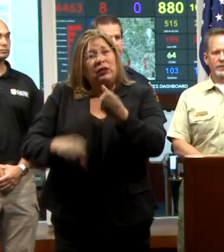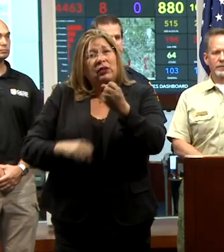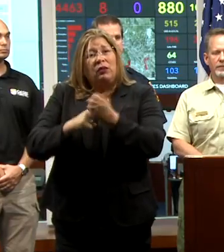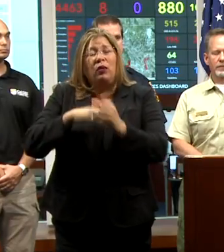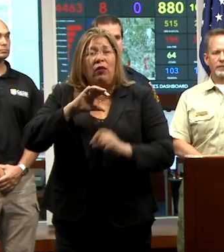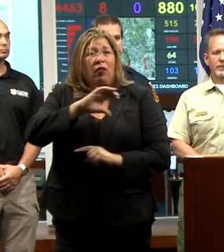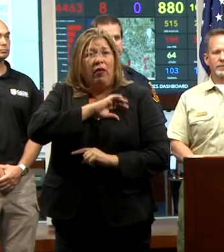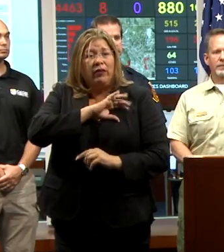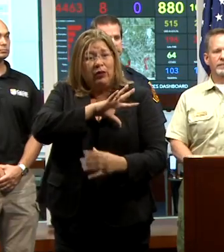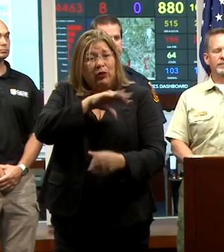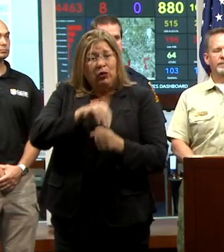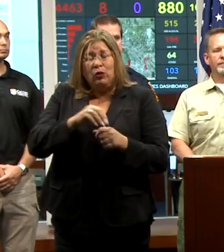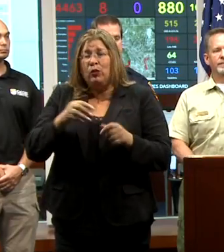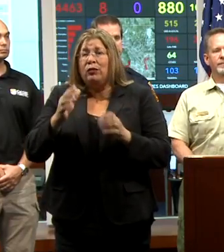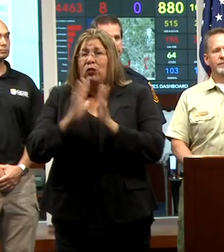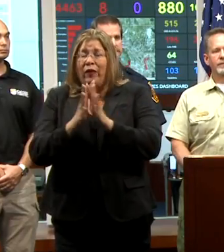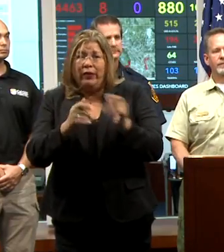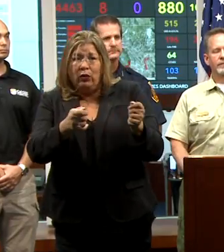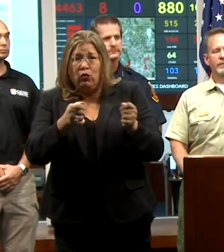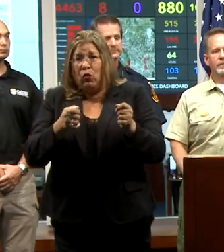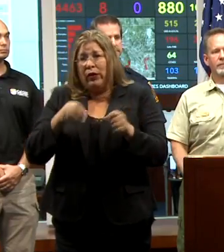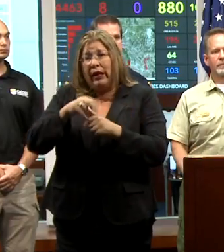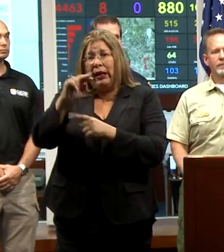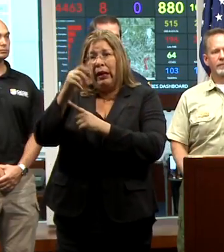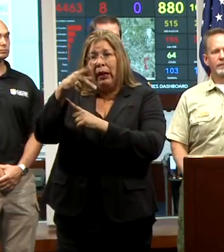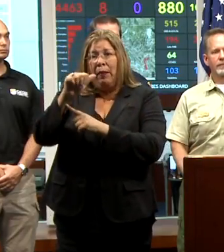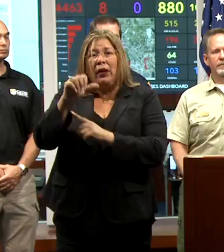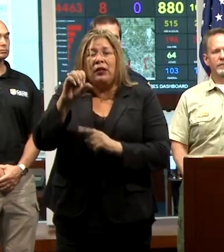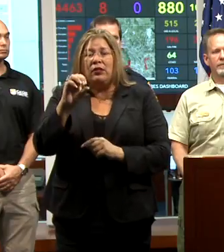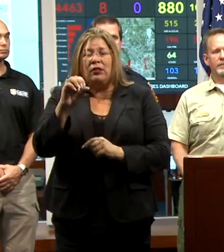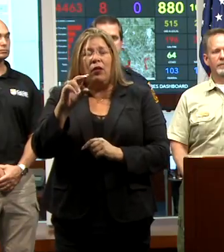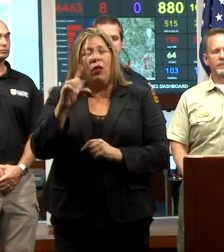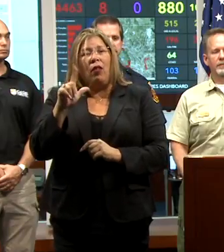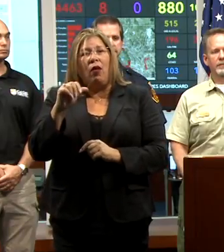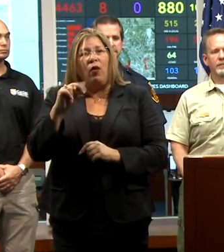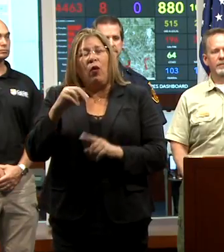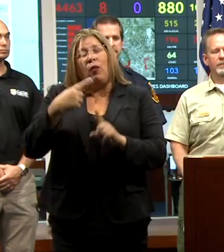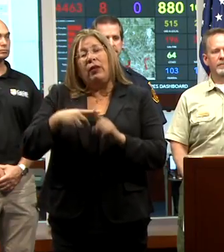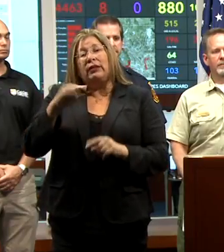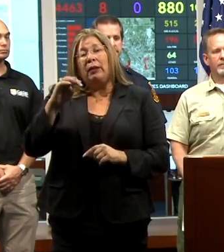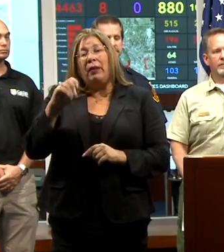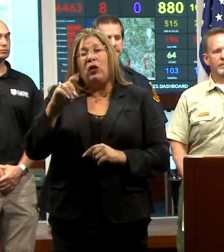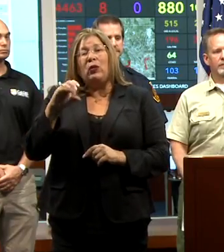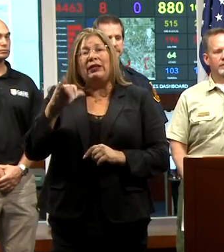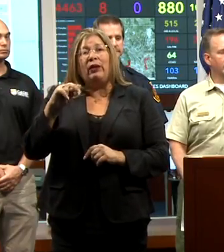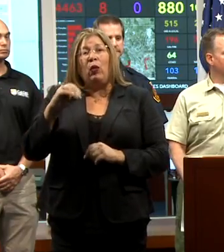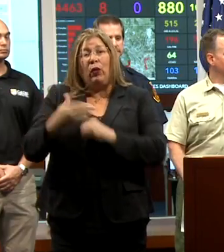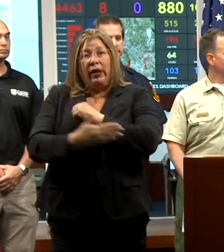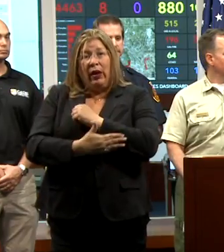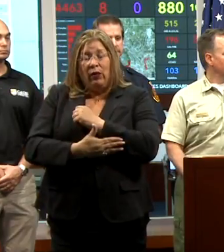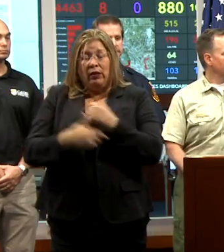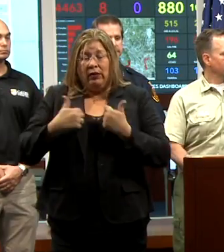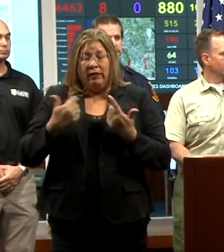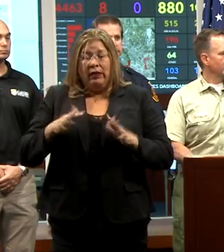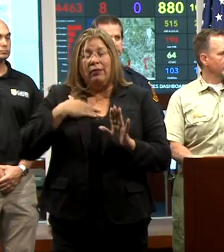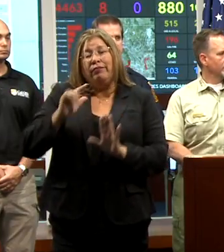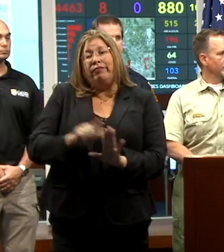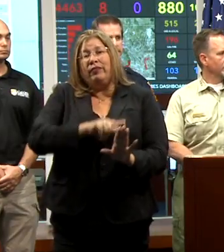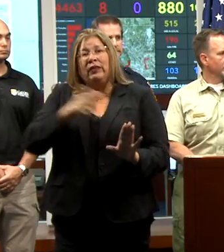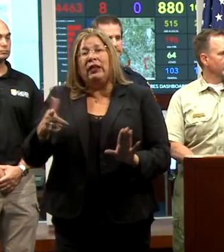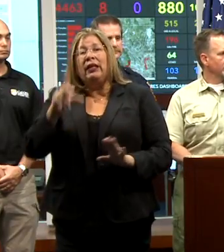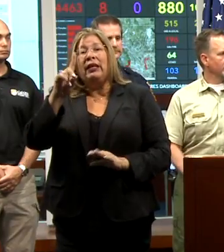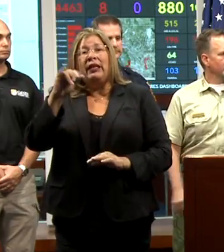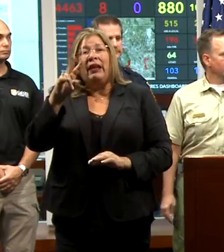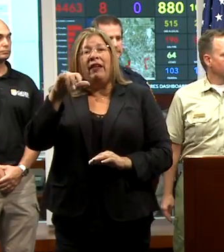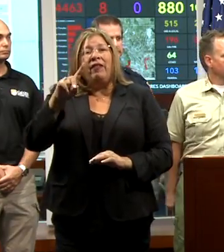law enforcement, including traffic control points in Napa, Solano, and Mendocino counties. And with that, I will be followed by David Passy from